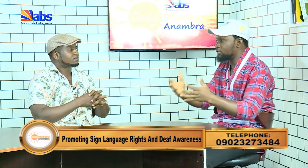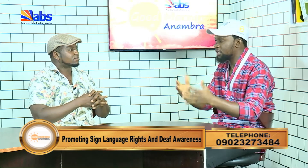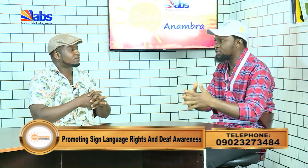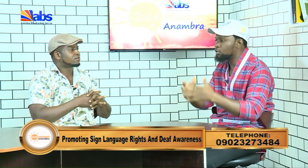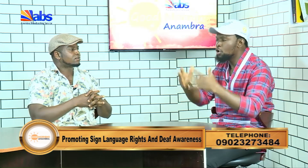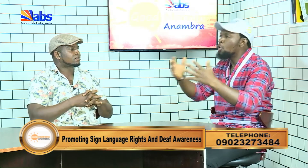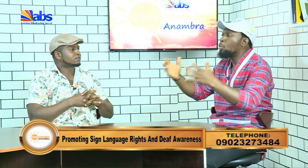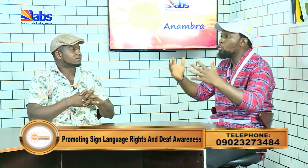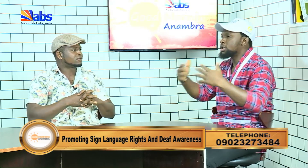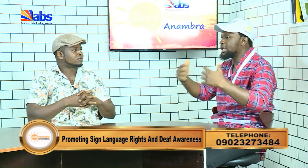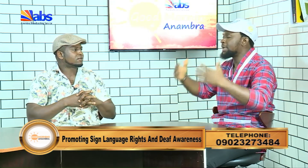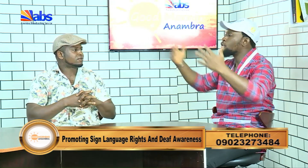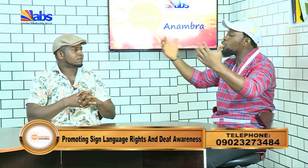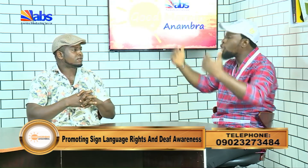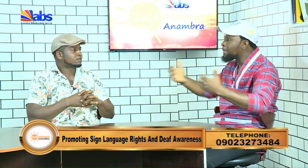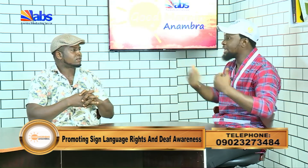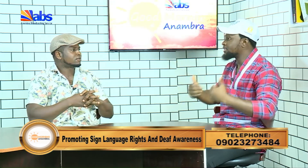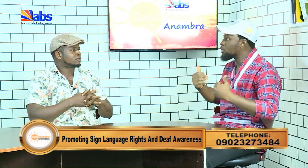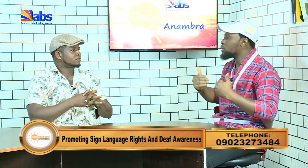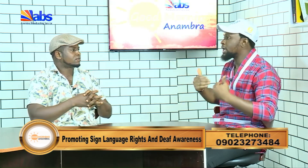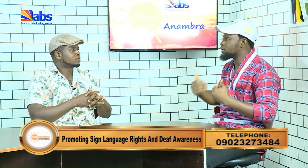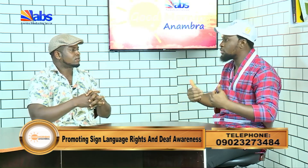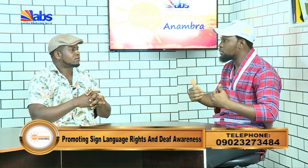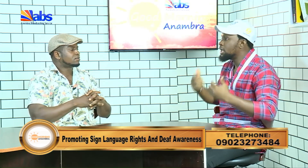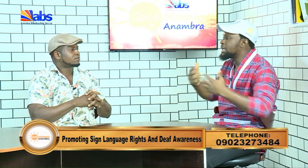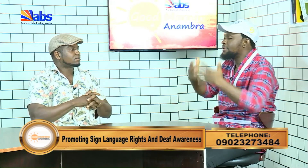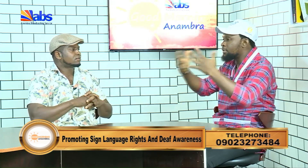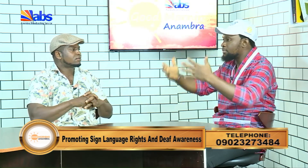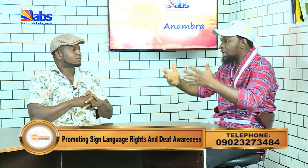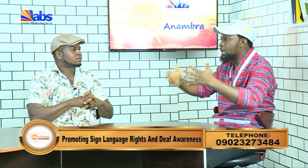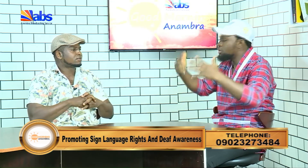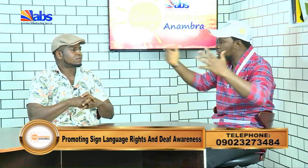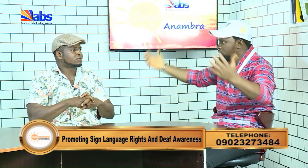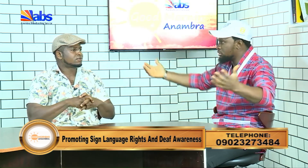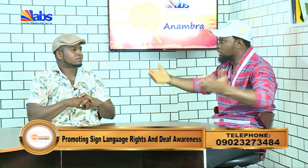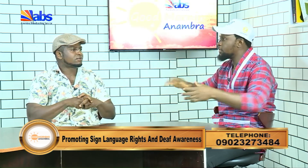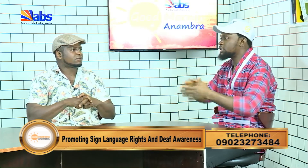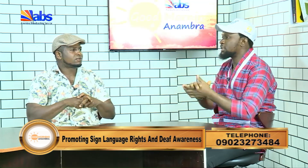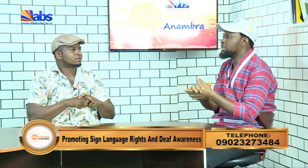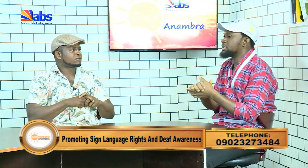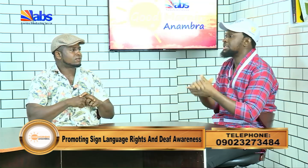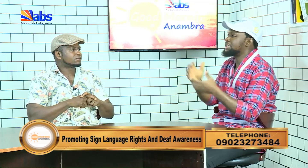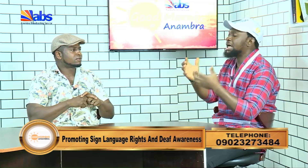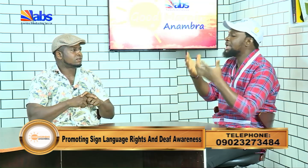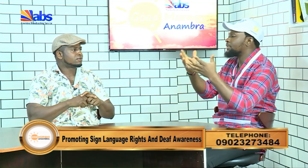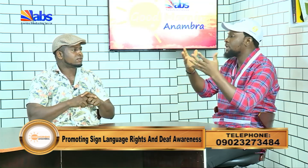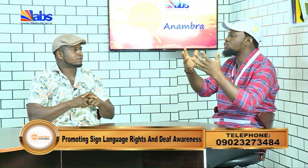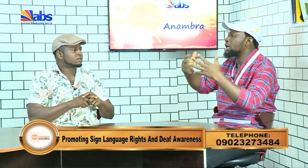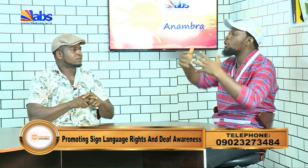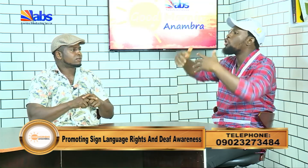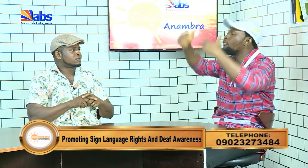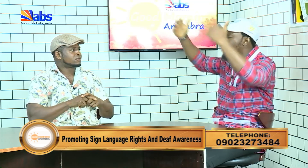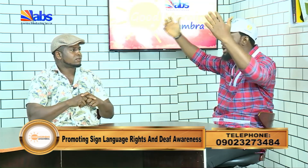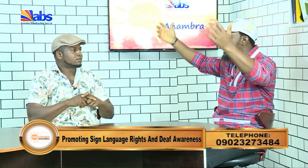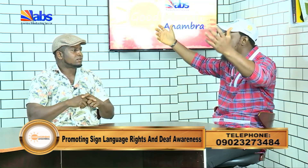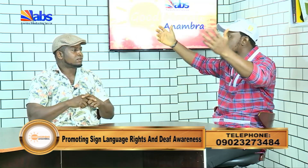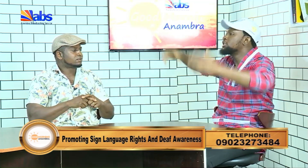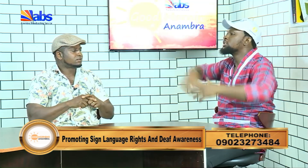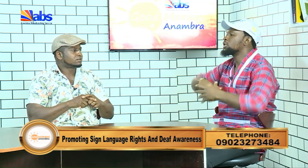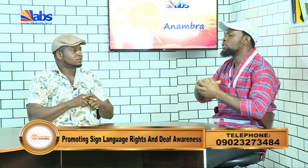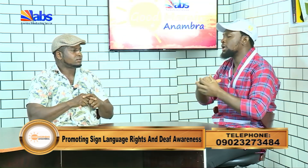the food is. So we will tell them, come and see what we can do. Then from there, it's now left for them to now call for